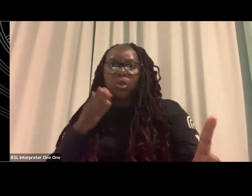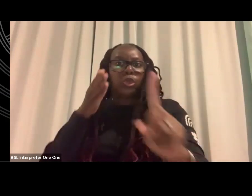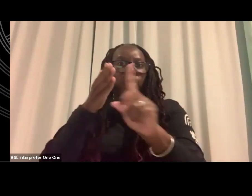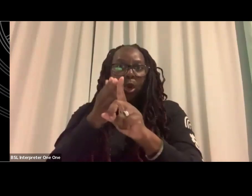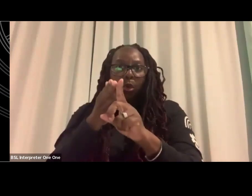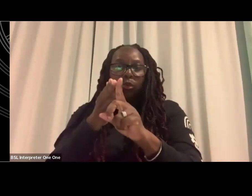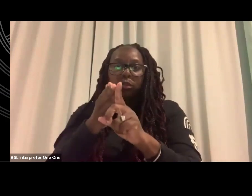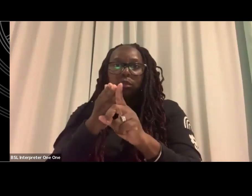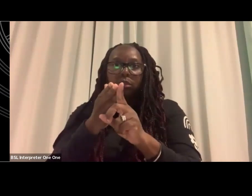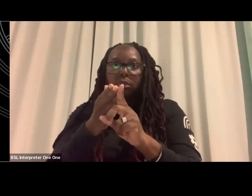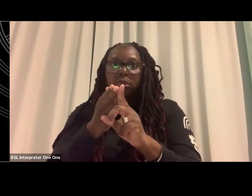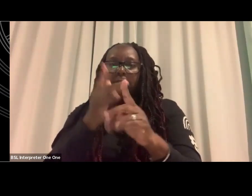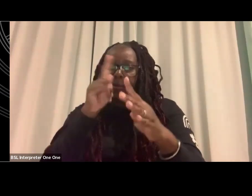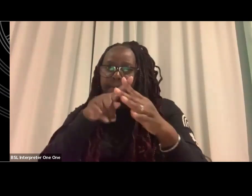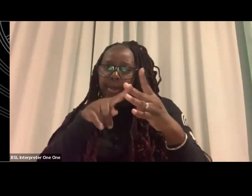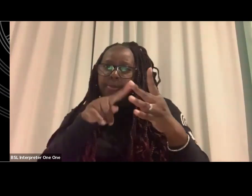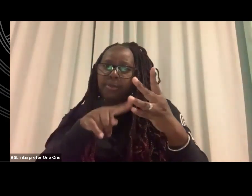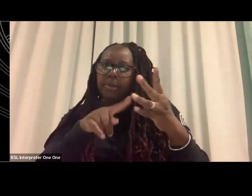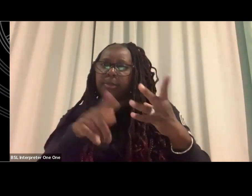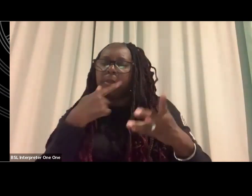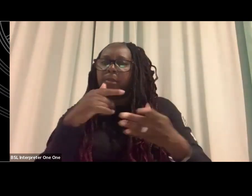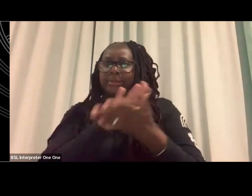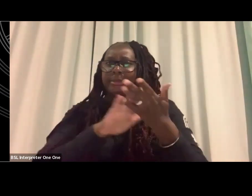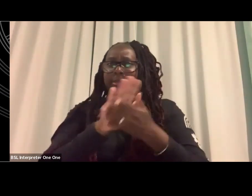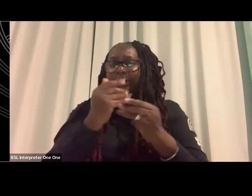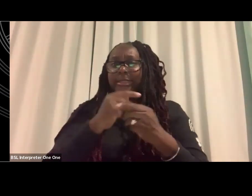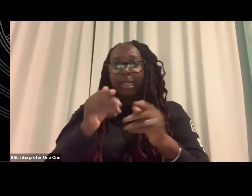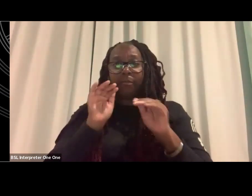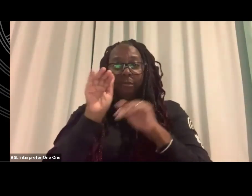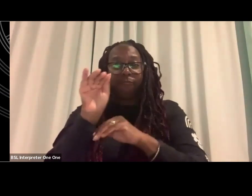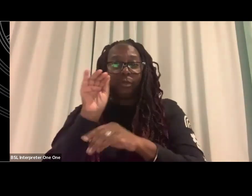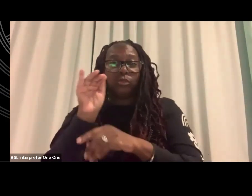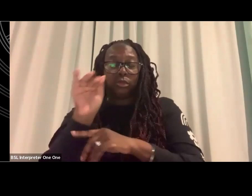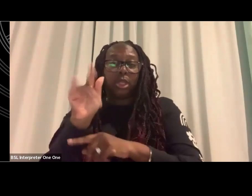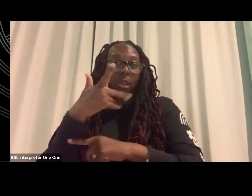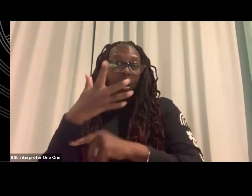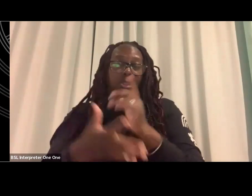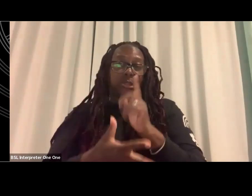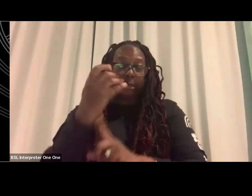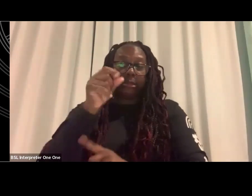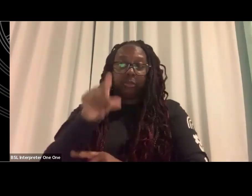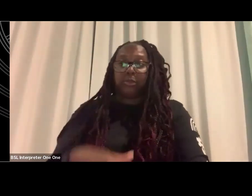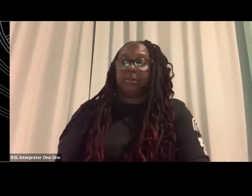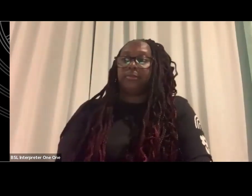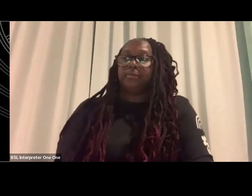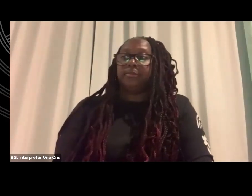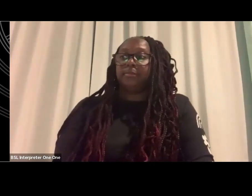us towards a future in which well-being can thrive more substantively. And some examples where there's